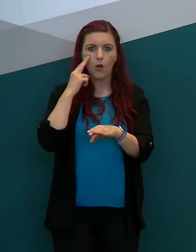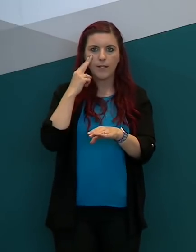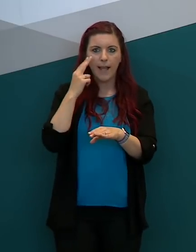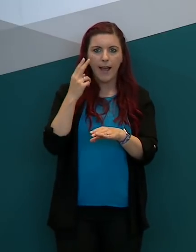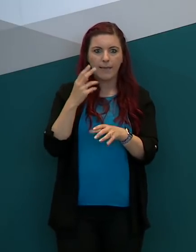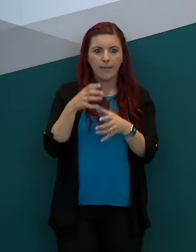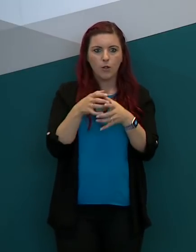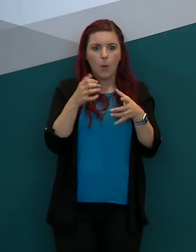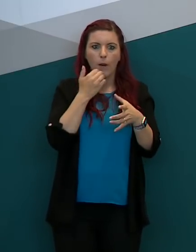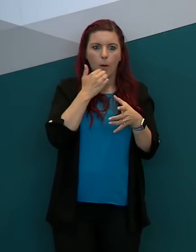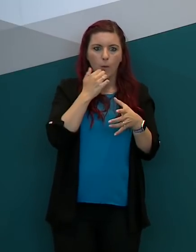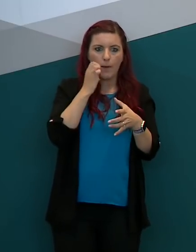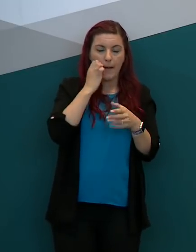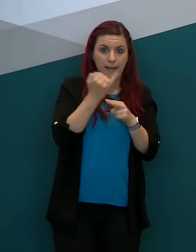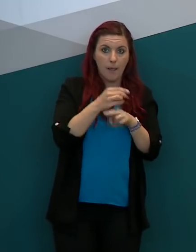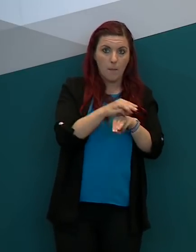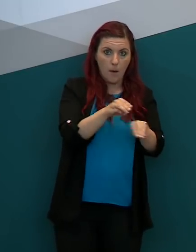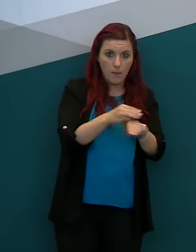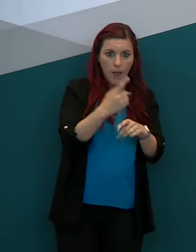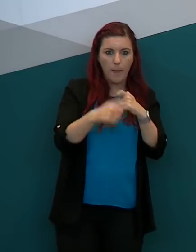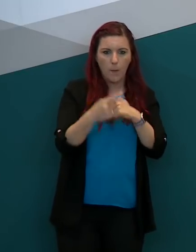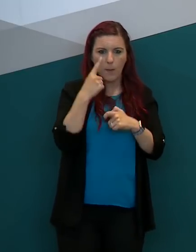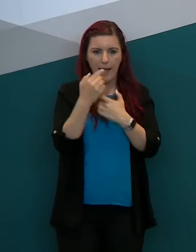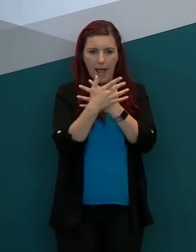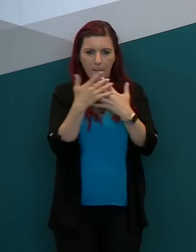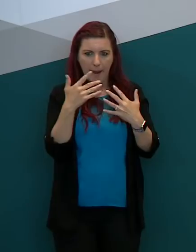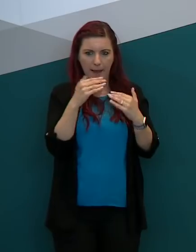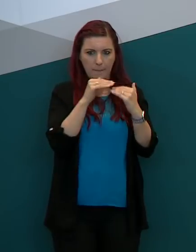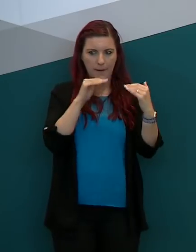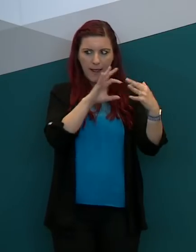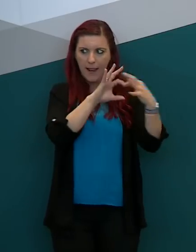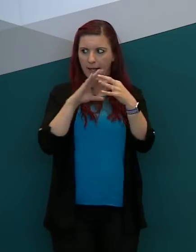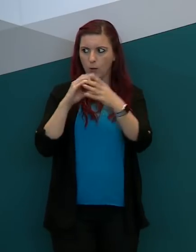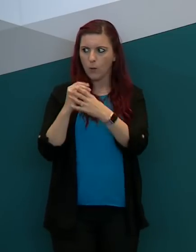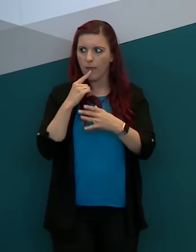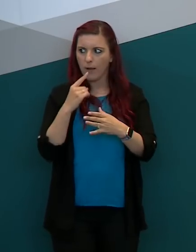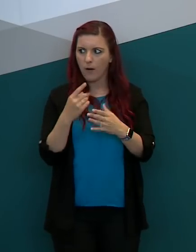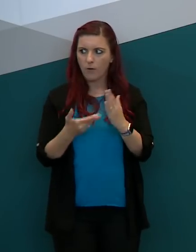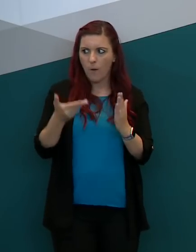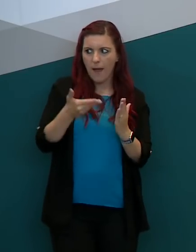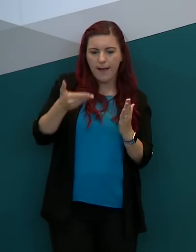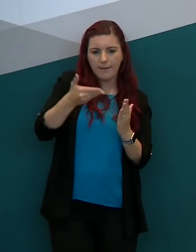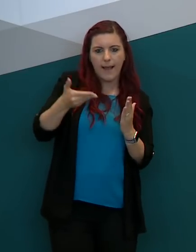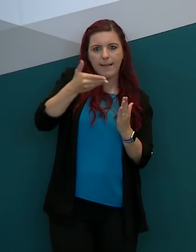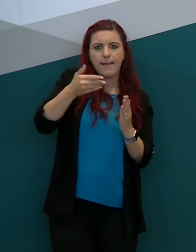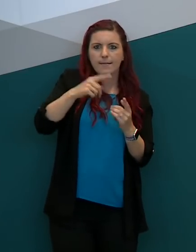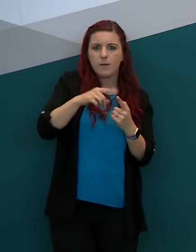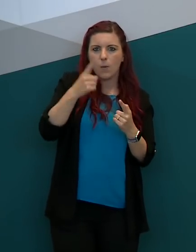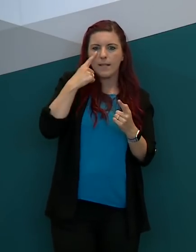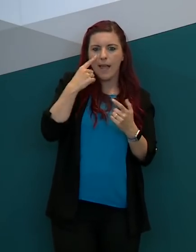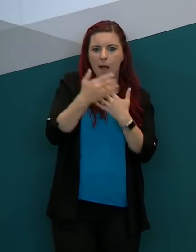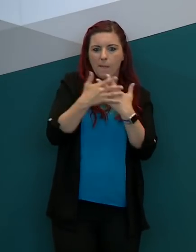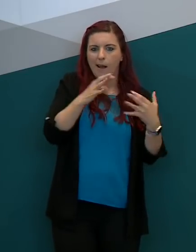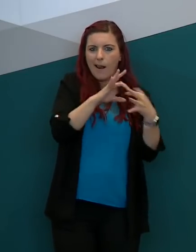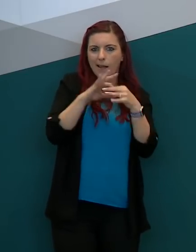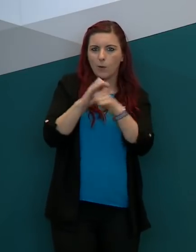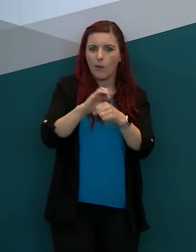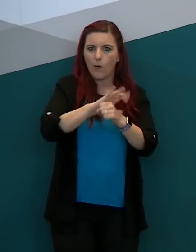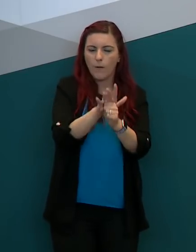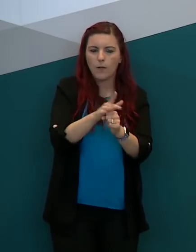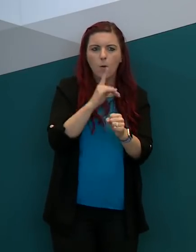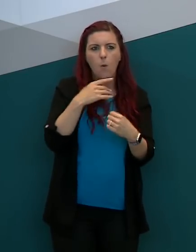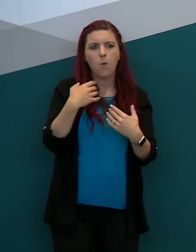population. We'll see how much of it we have accounted for in terms of existing COVID-19. But we've been reporting at a much higher